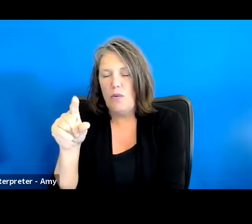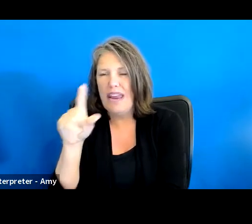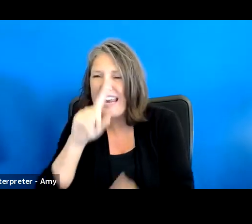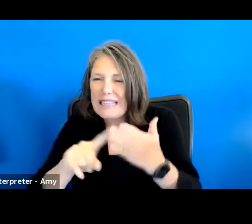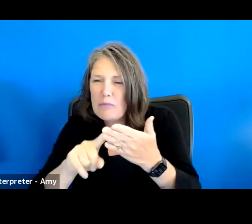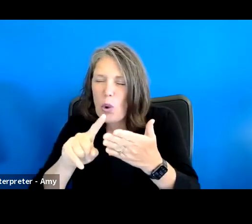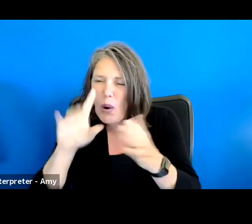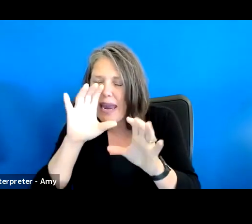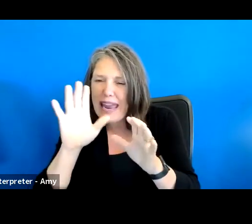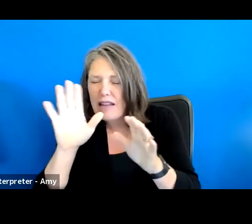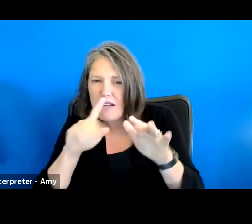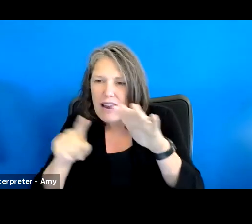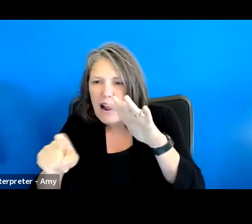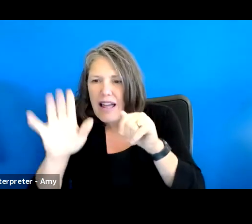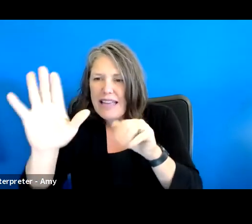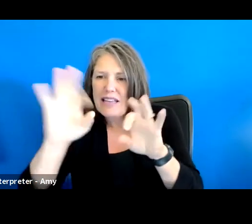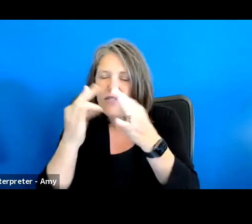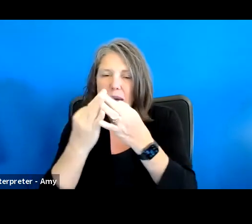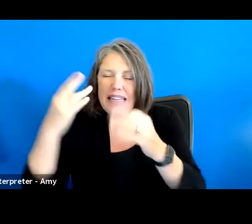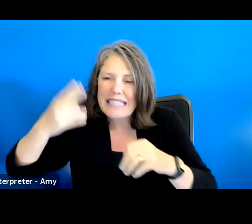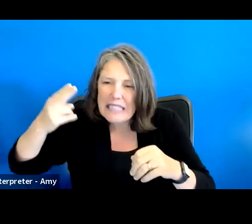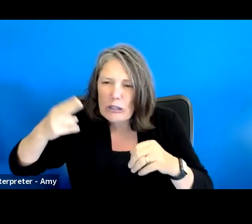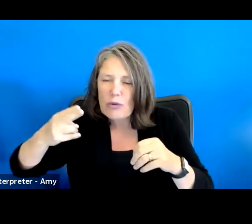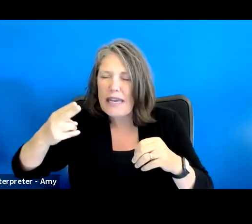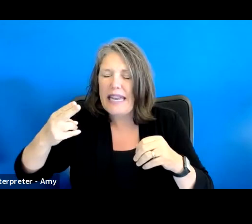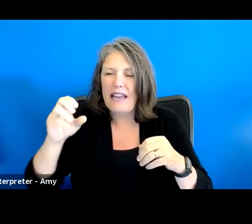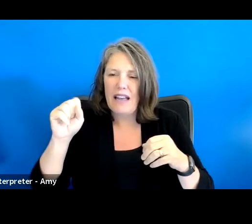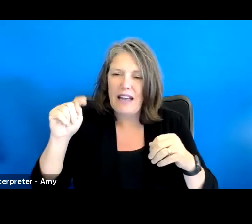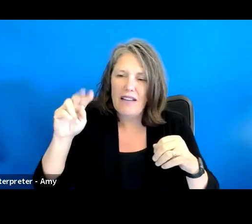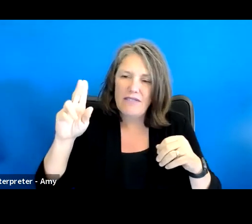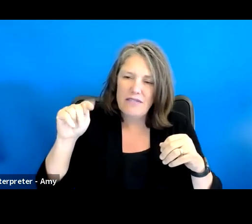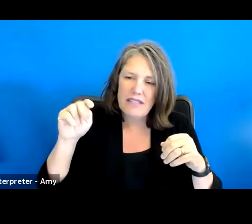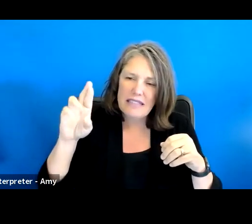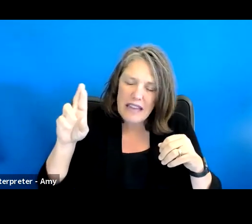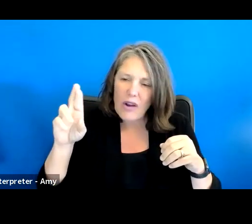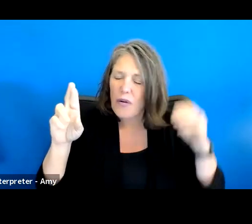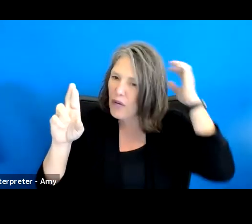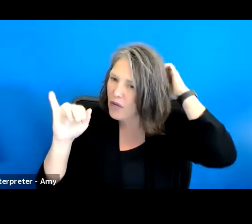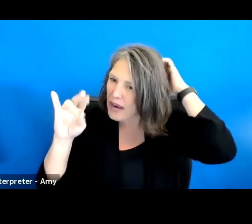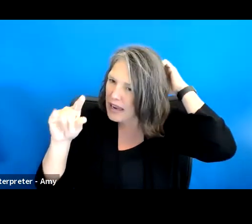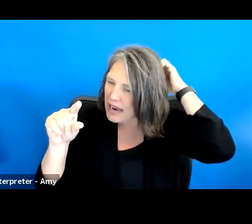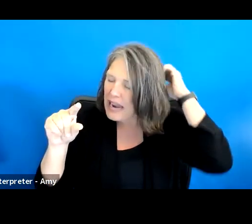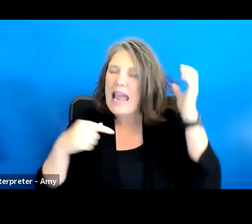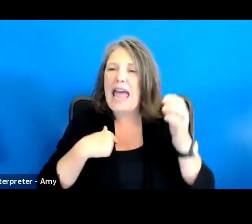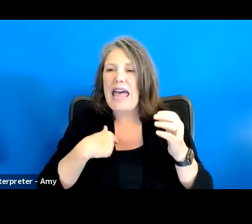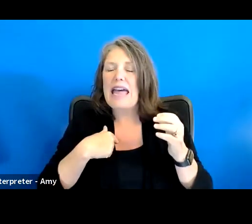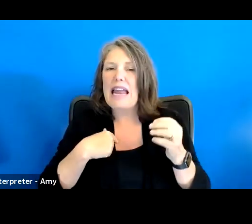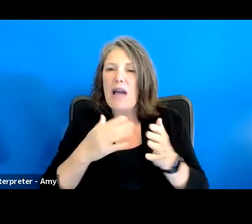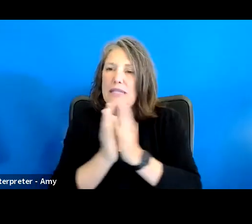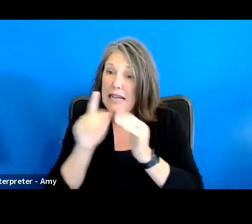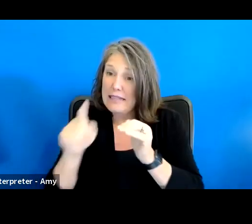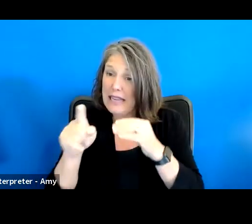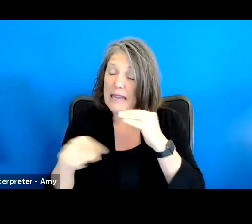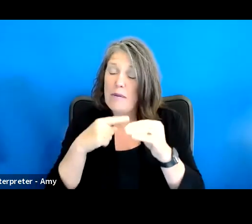his family's history of stuttering and things like that. And we had a really cool conversation about it. And I was asking him